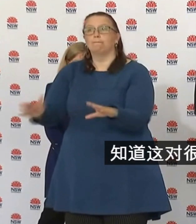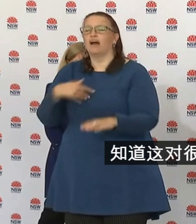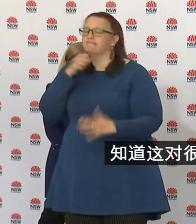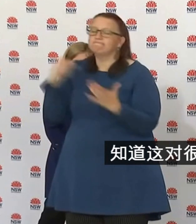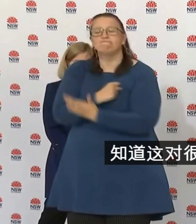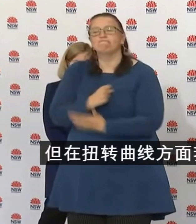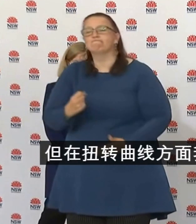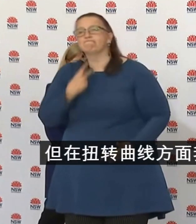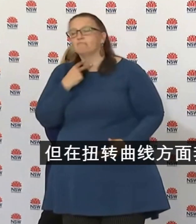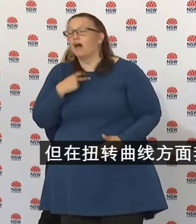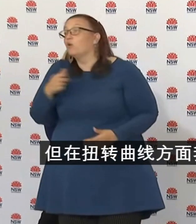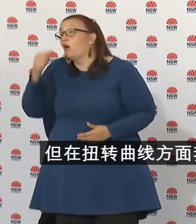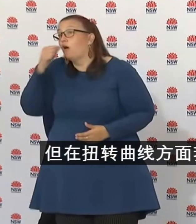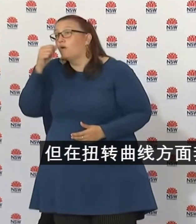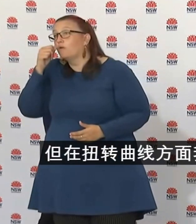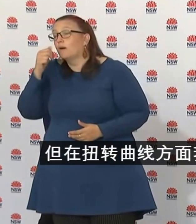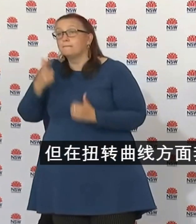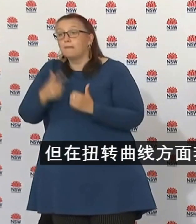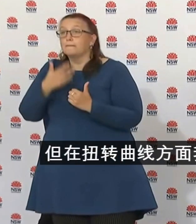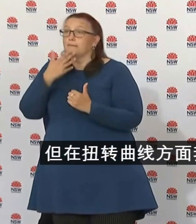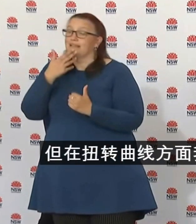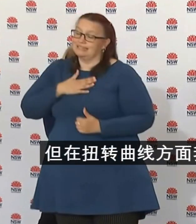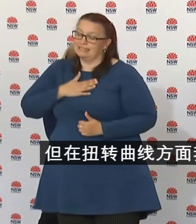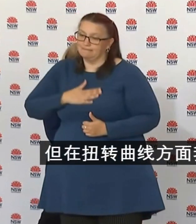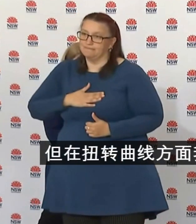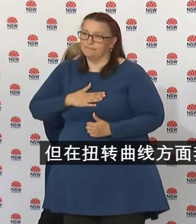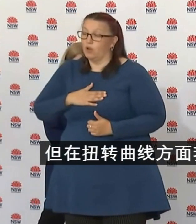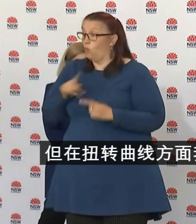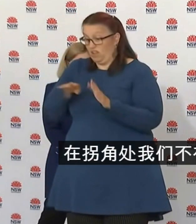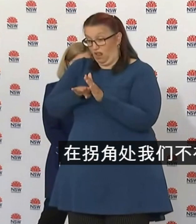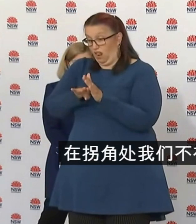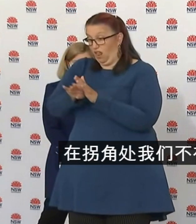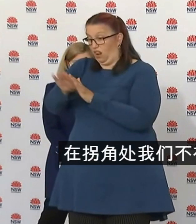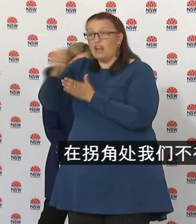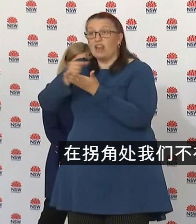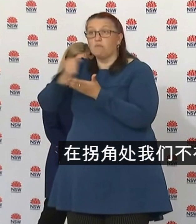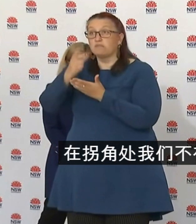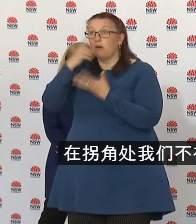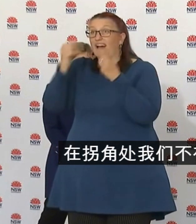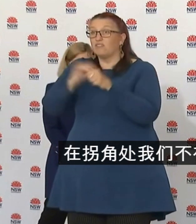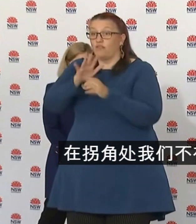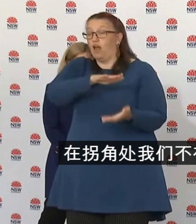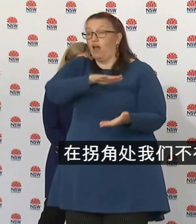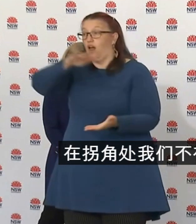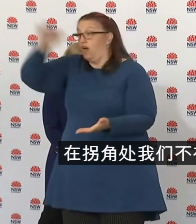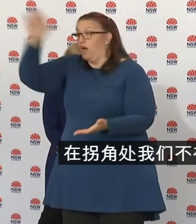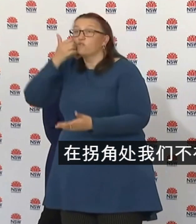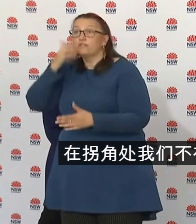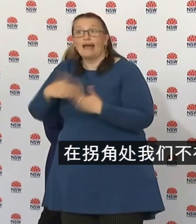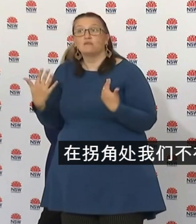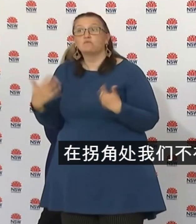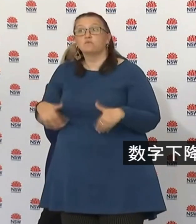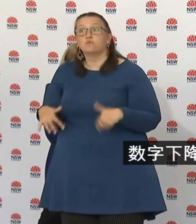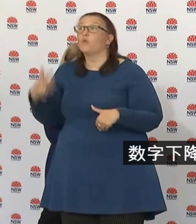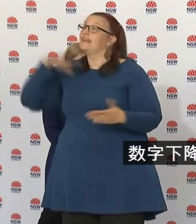to many people, but we have a big job ahead of us in turning the curve, in turning the corner, and we're not there. We're not there.